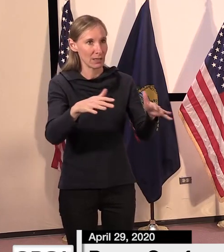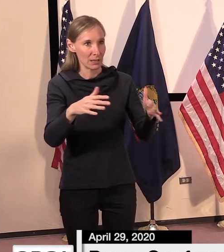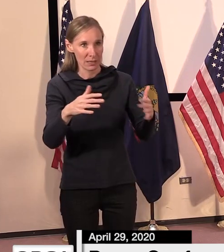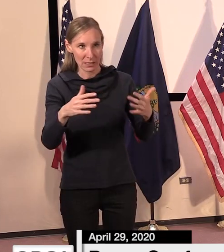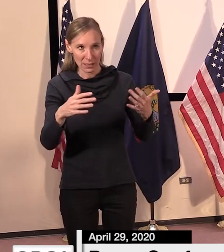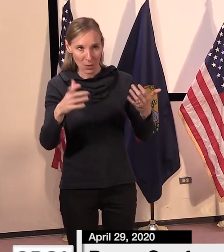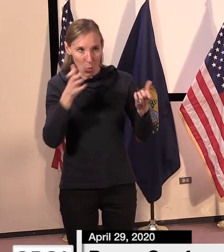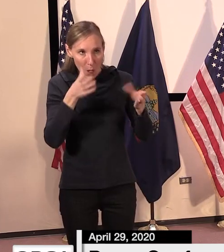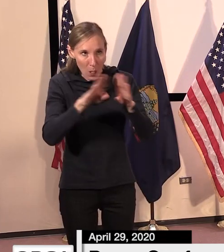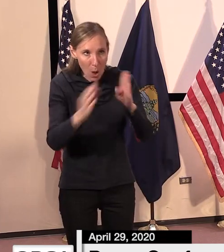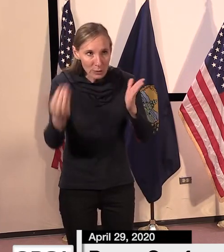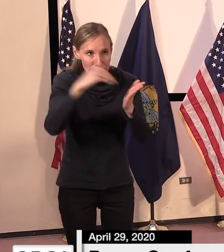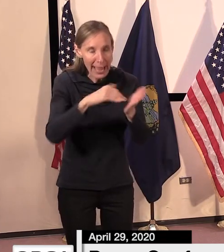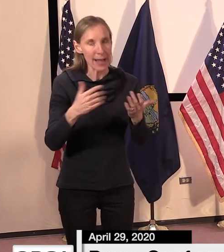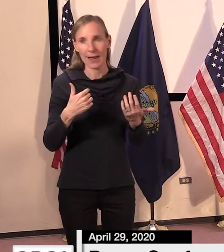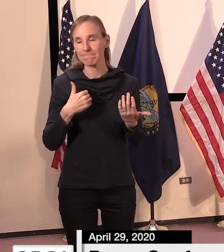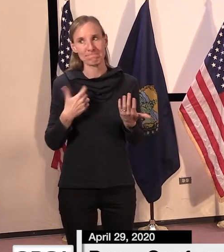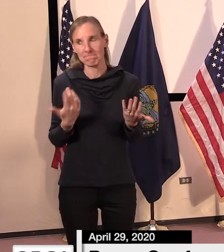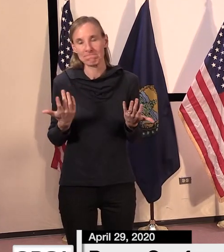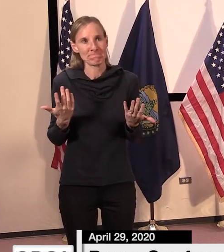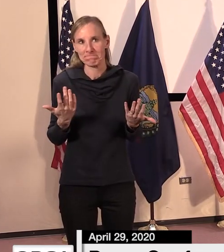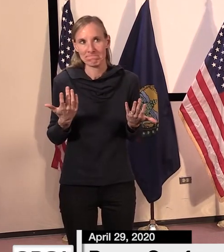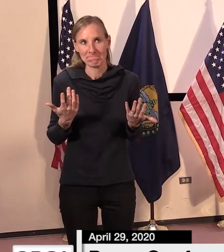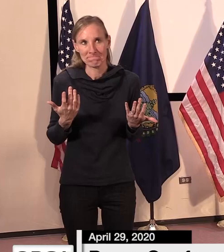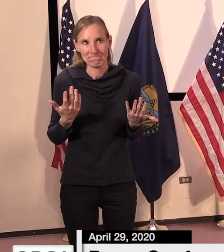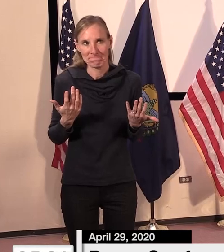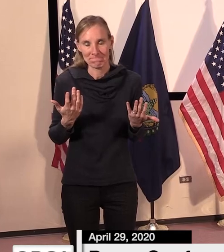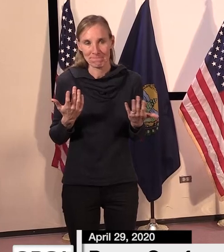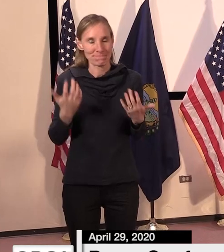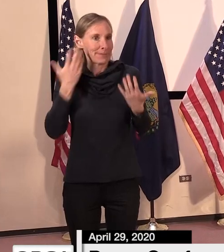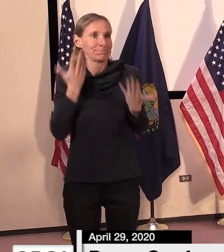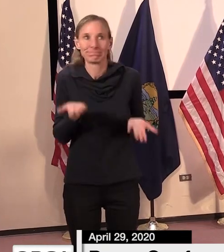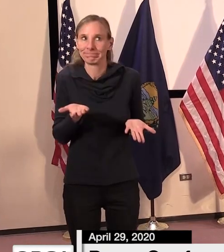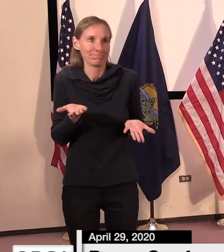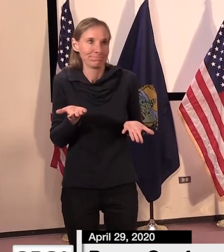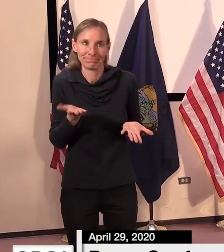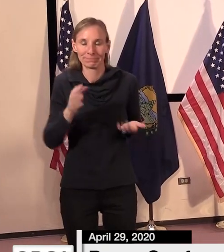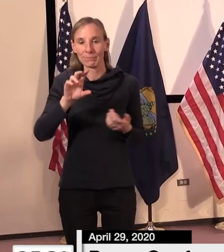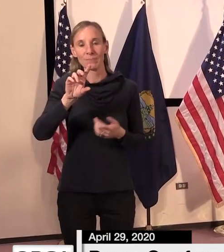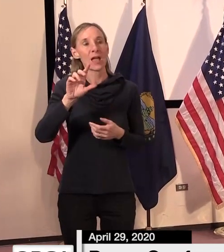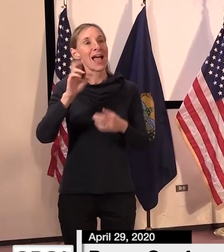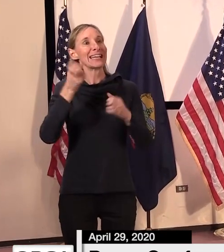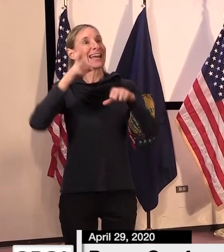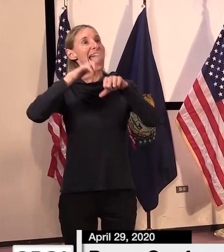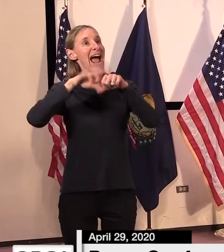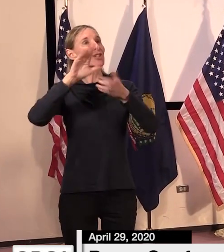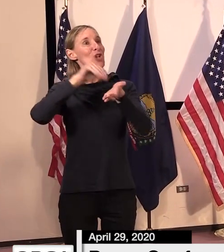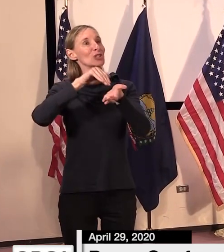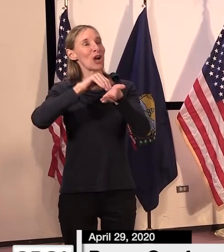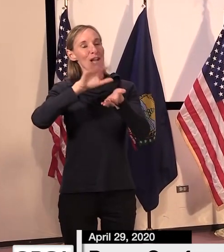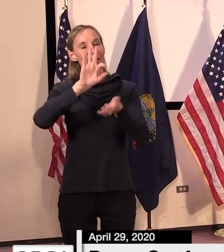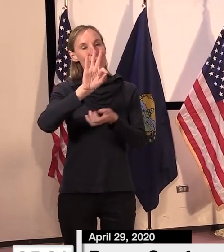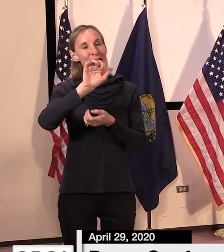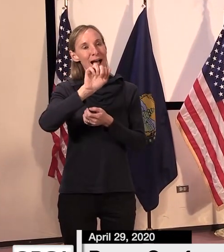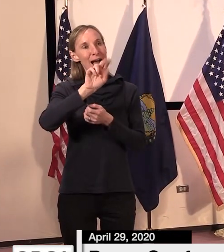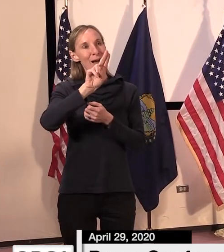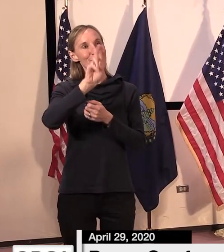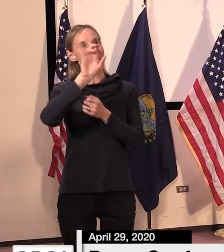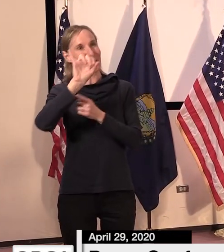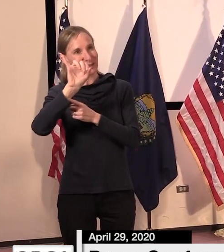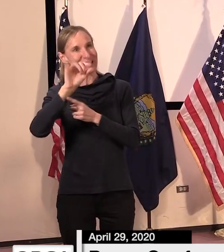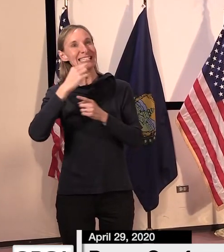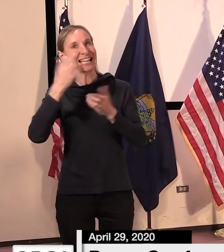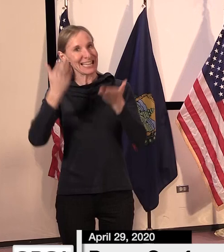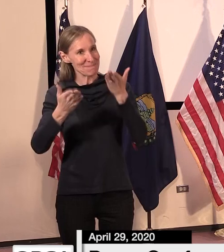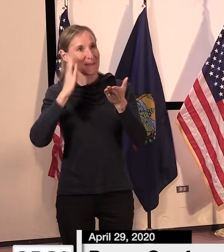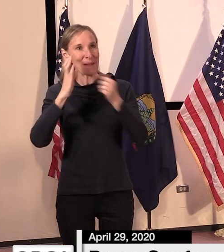to tell. I know that Dr. Fauci, I've heard it on the national level. I'm going to let Dr. Levine answer this as well, but we've seen that